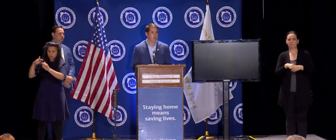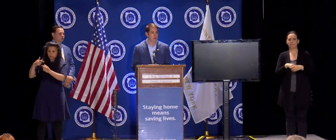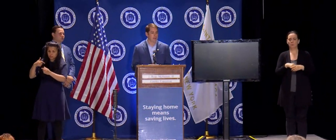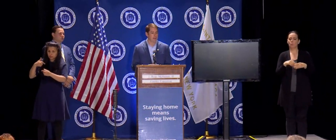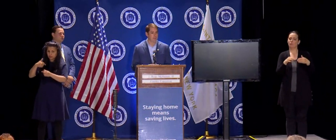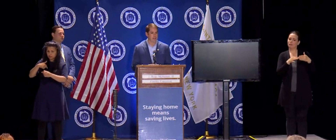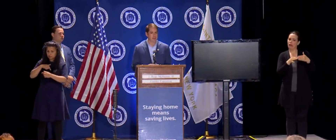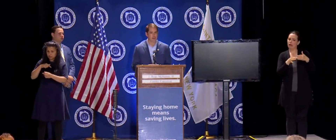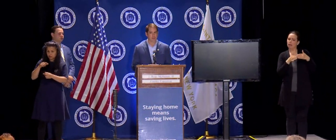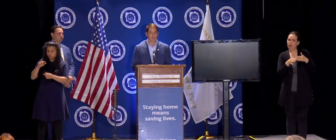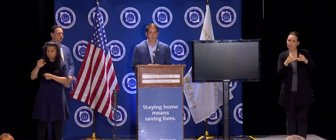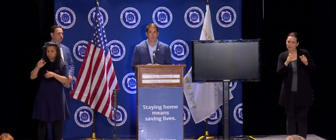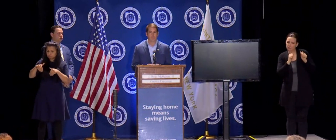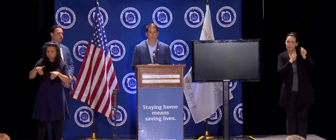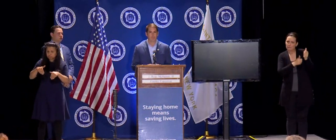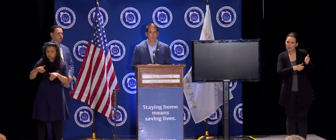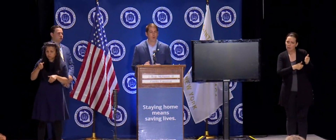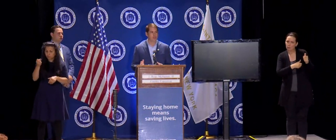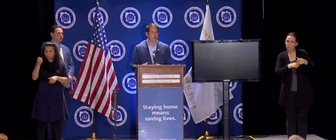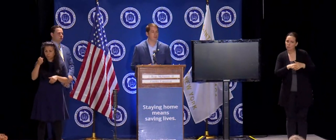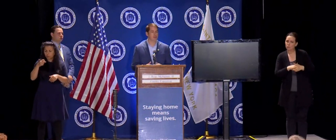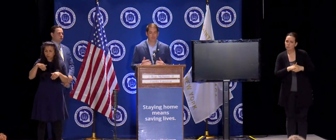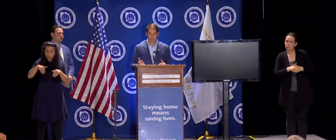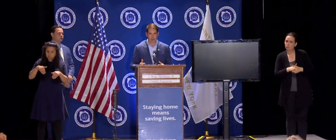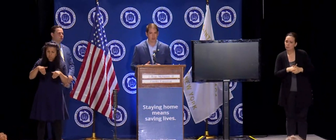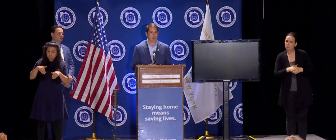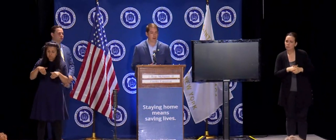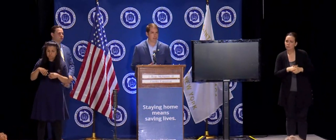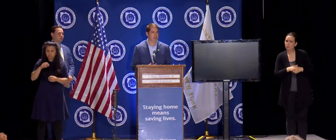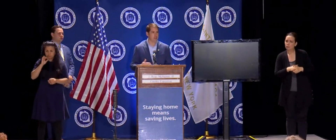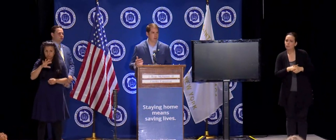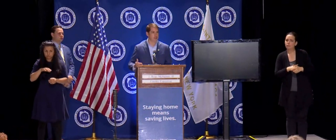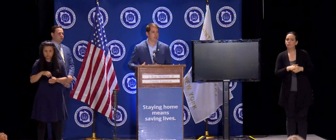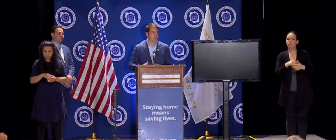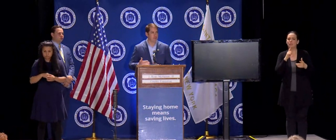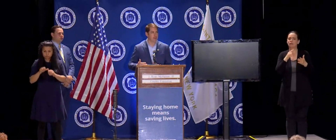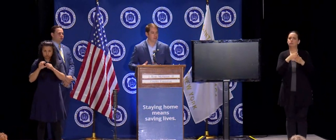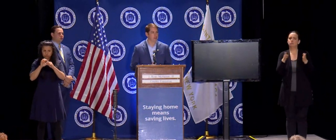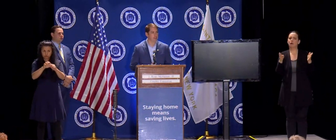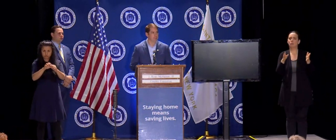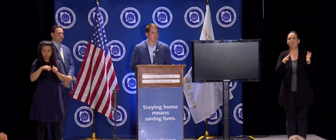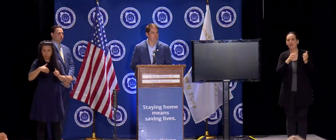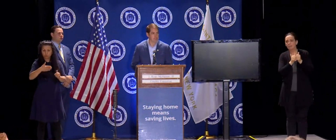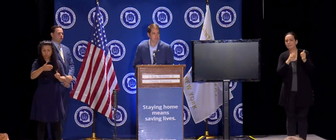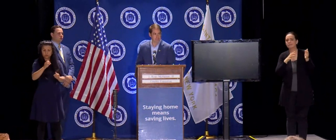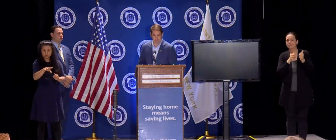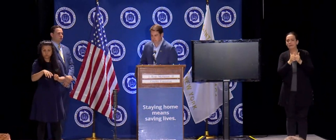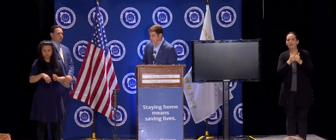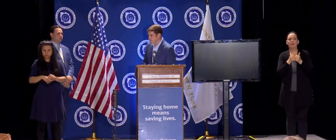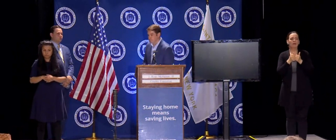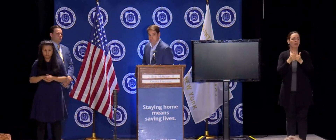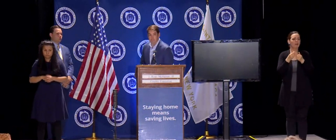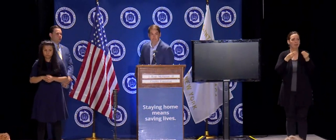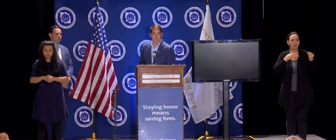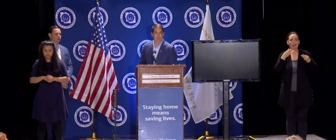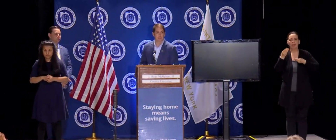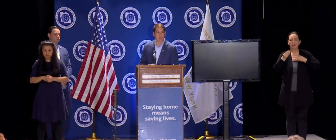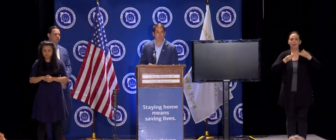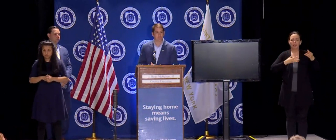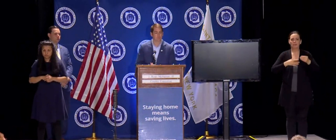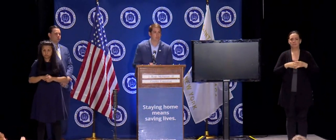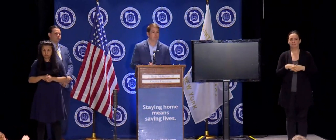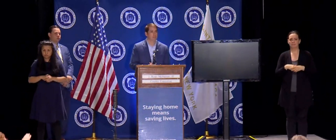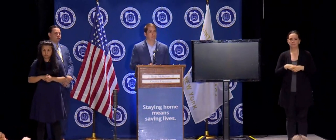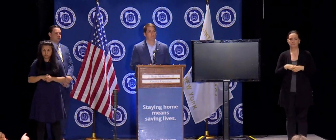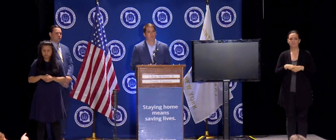So it's more so just general updates to questions that we've raised earlier. Hey, Mayor, while I have you up there,